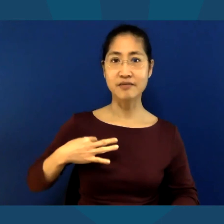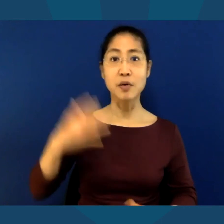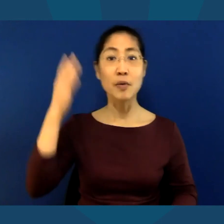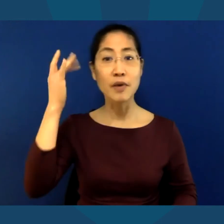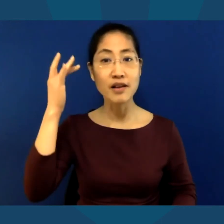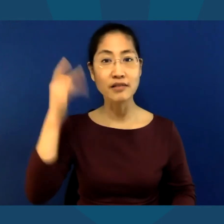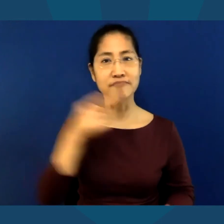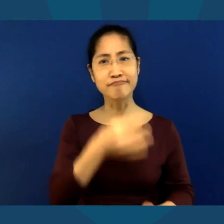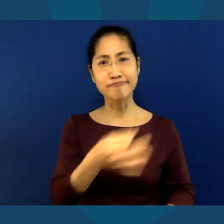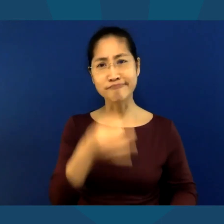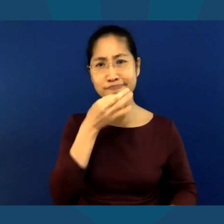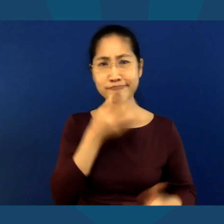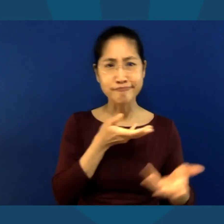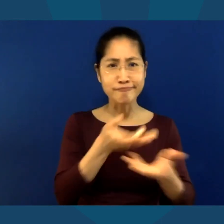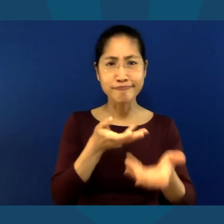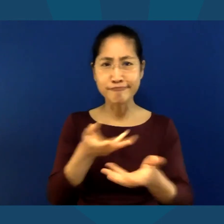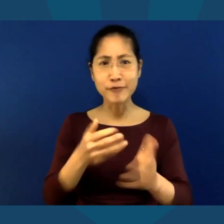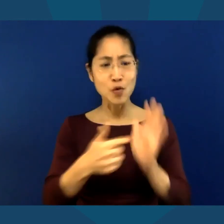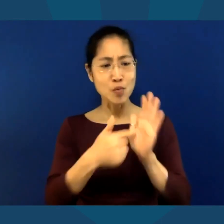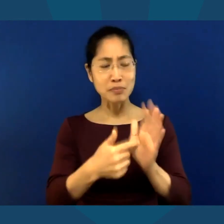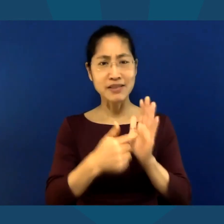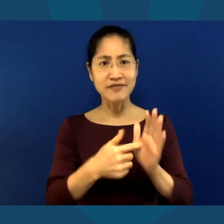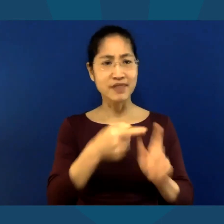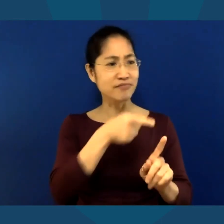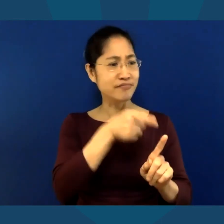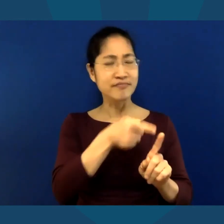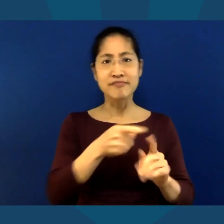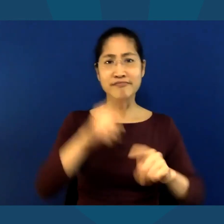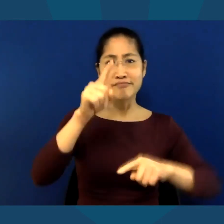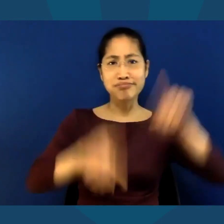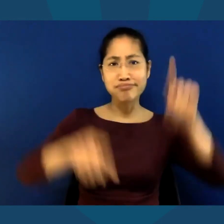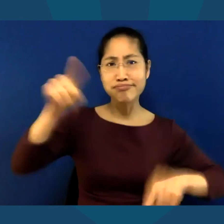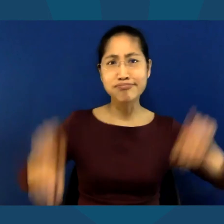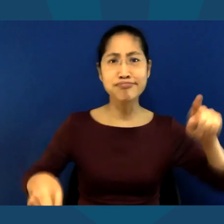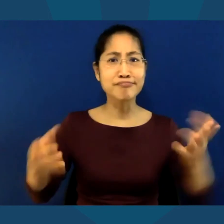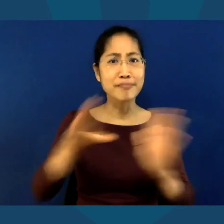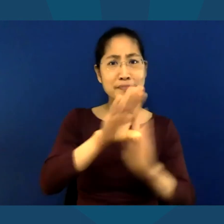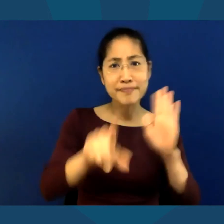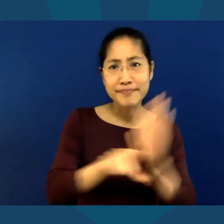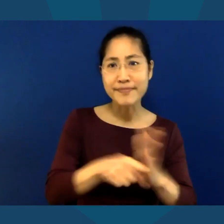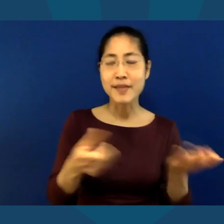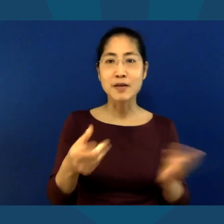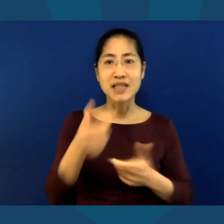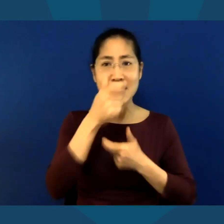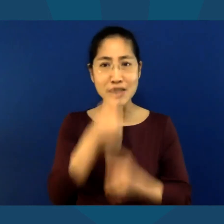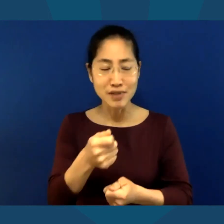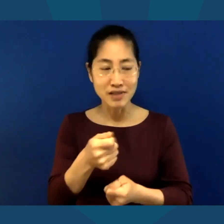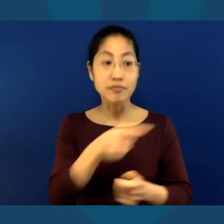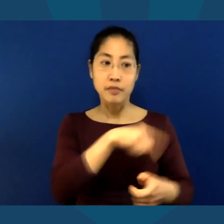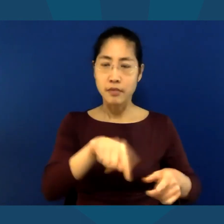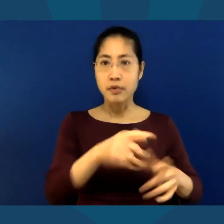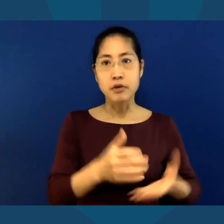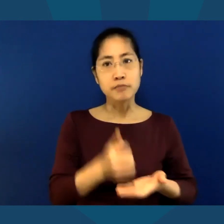Domingo is running for re-election because he knows how to work with representatives from